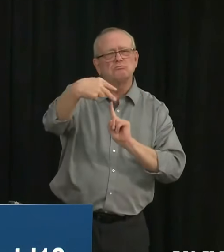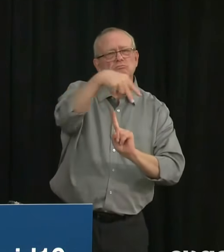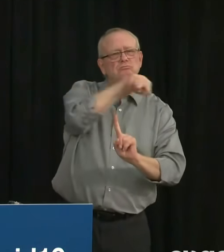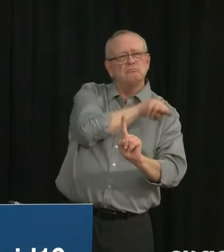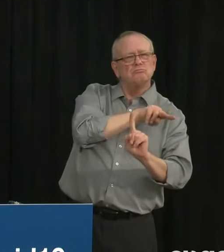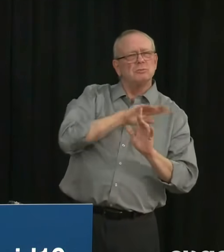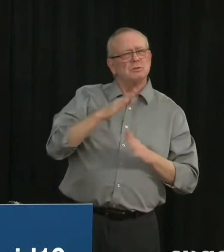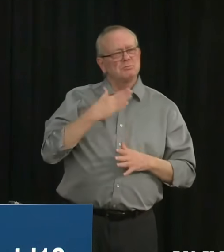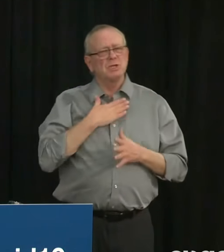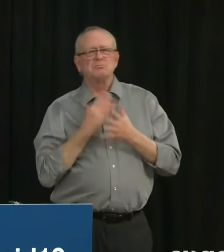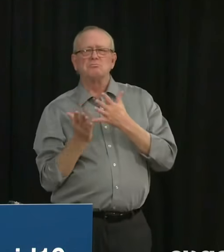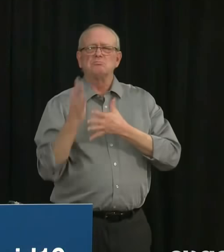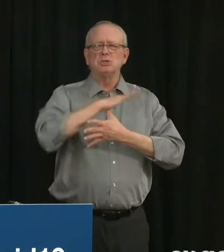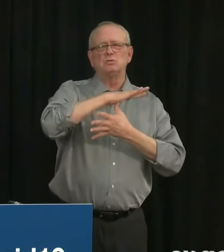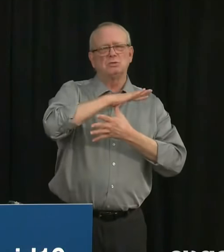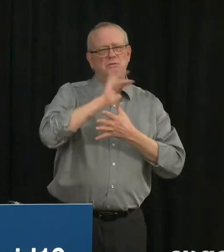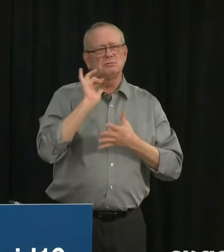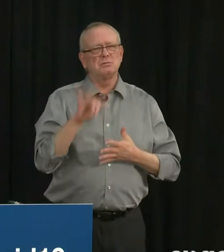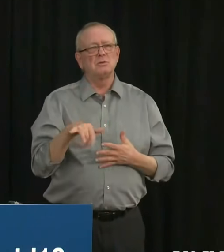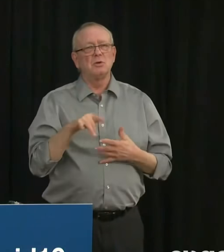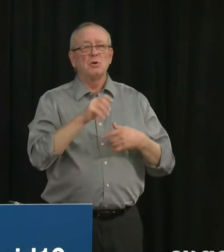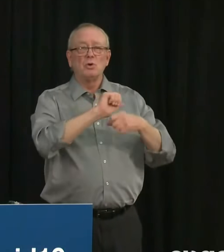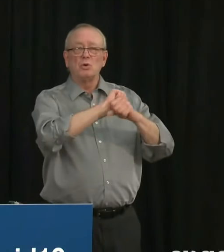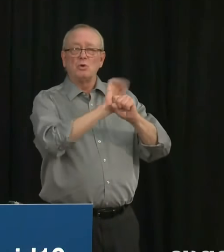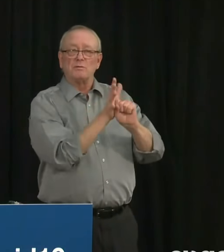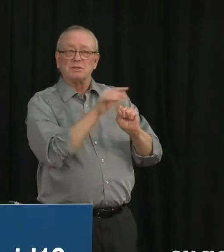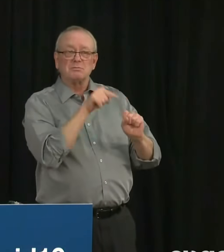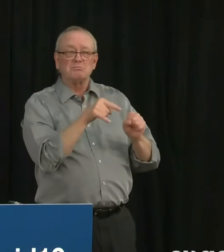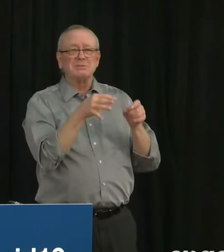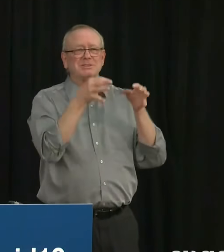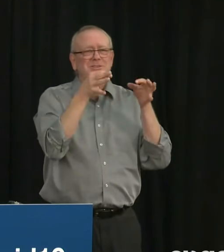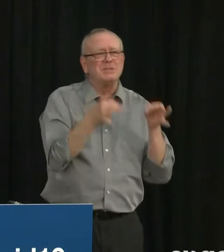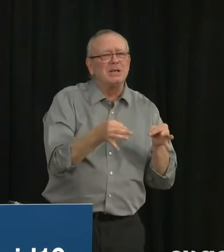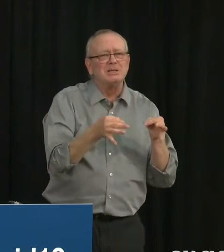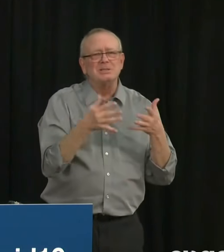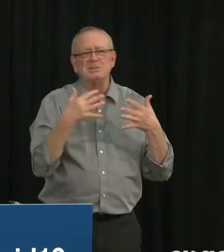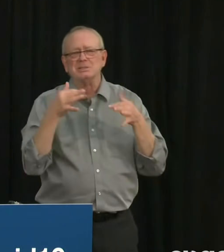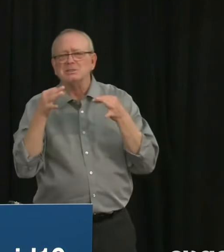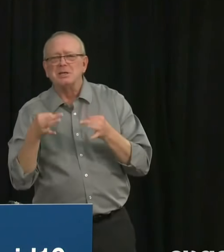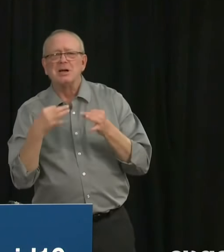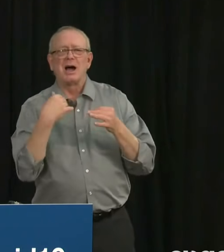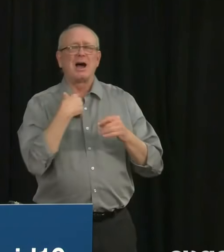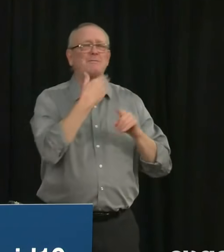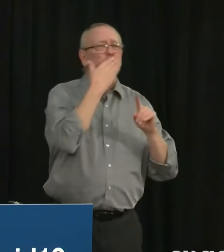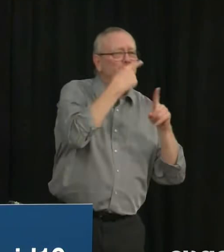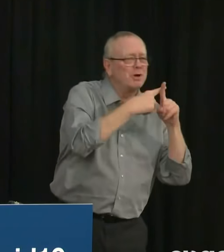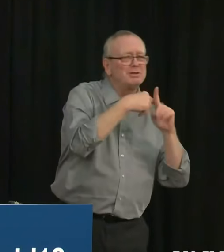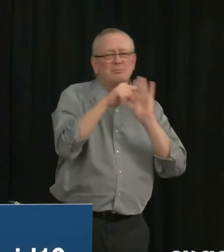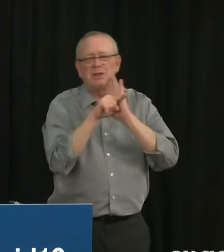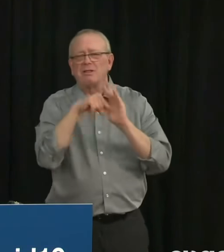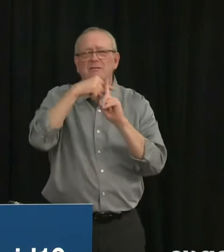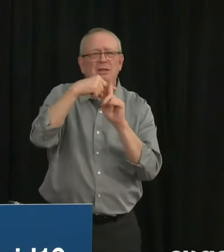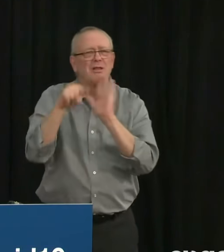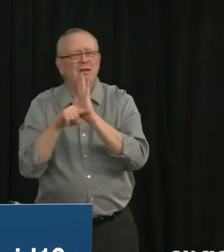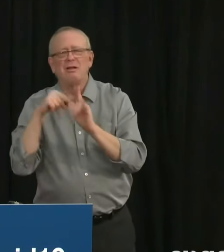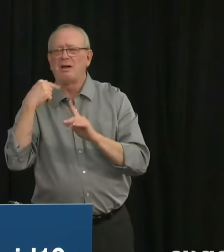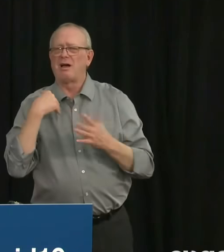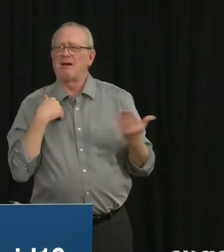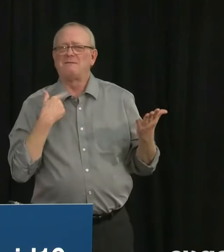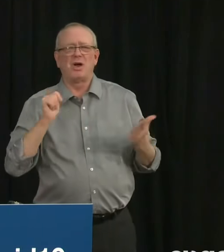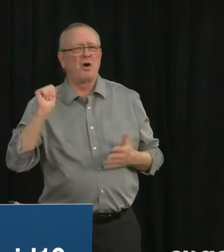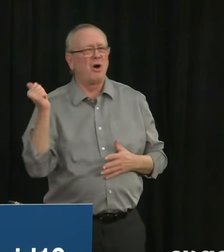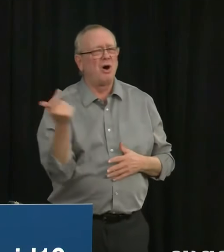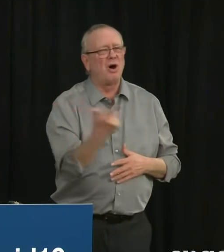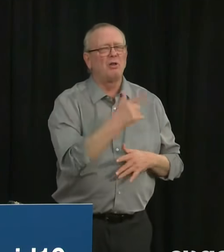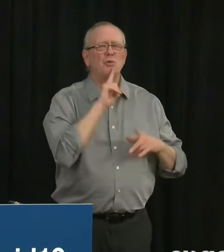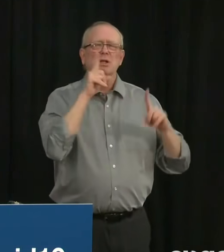risk-free options with COVID-19. This pandemic has challenged us all and required a wide range of complex